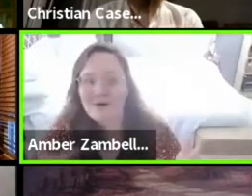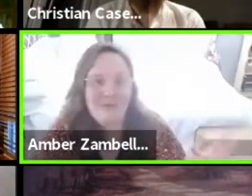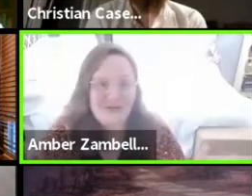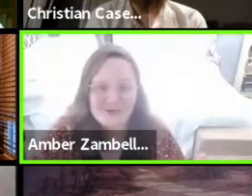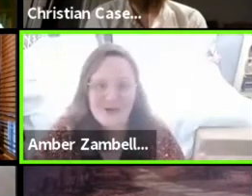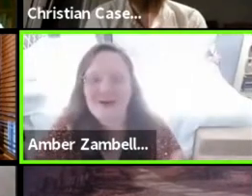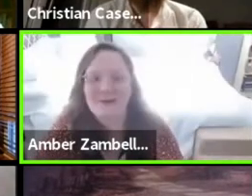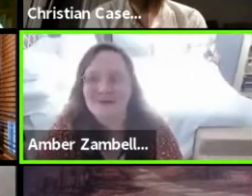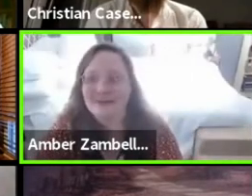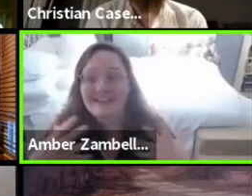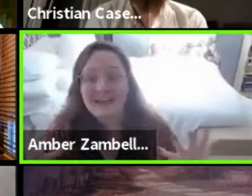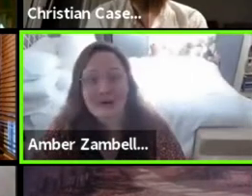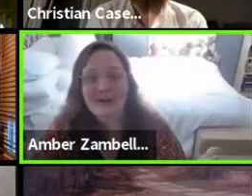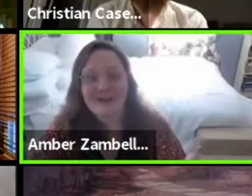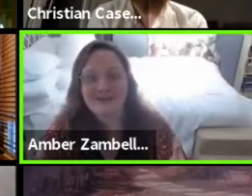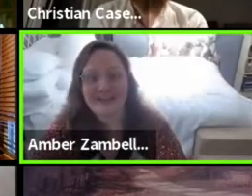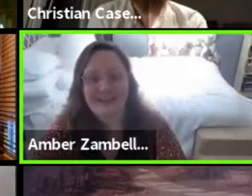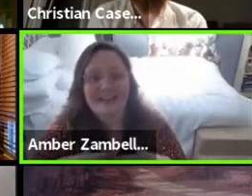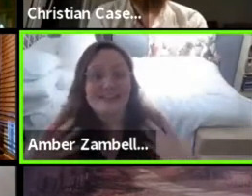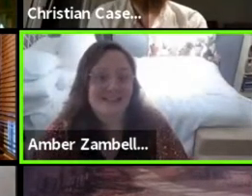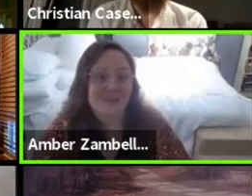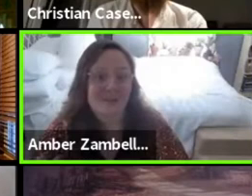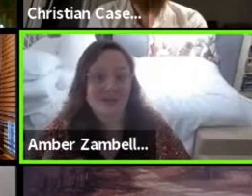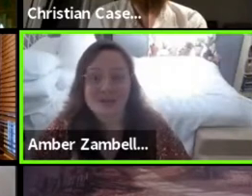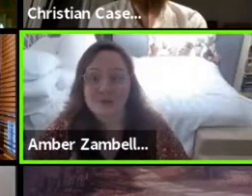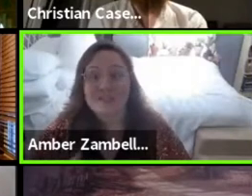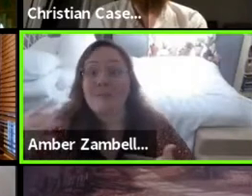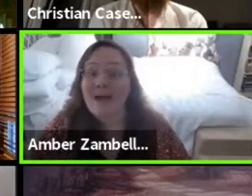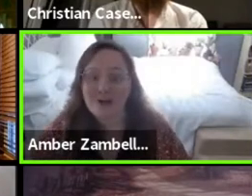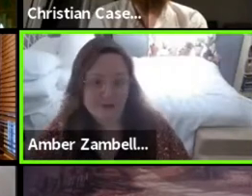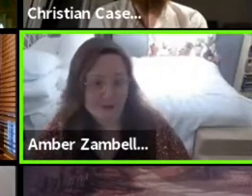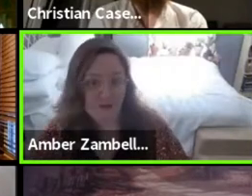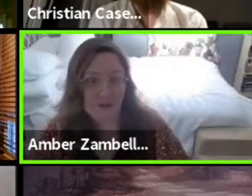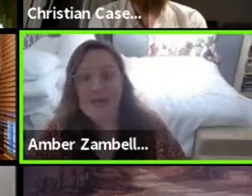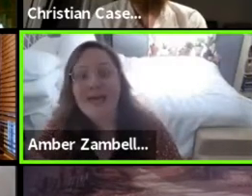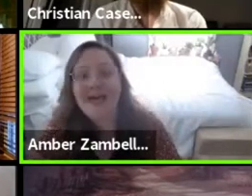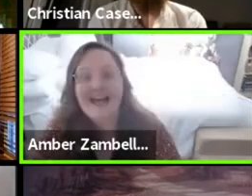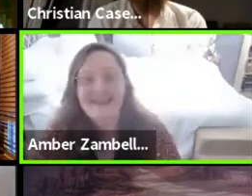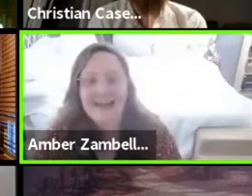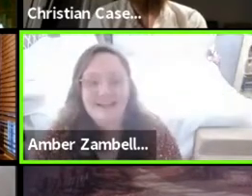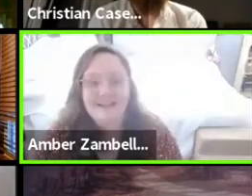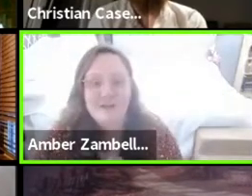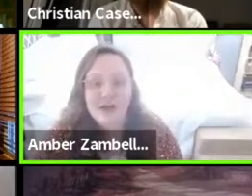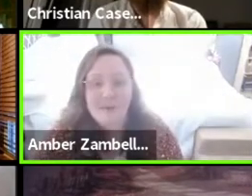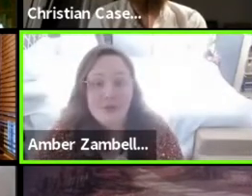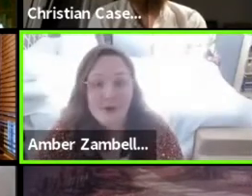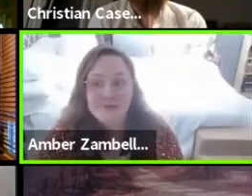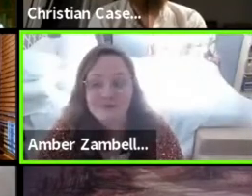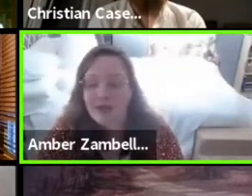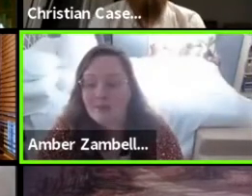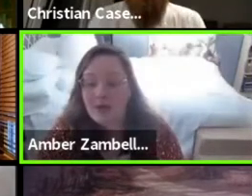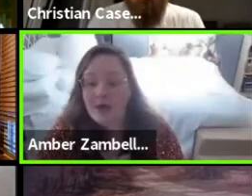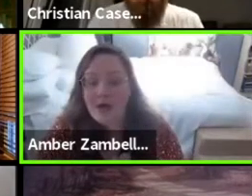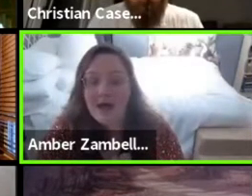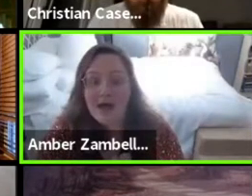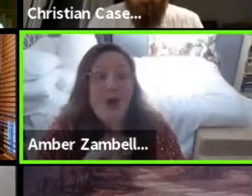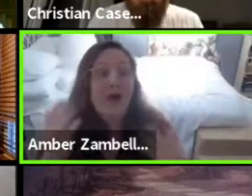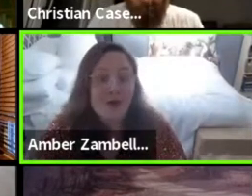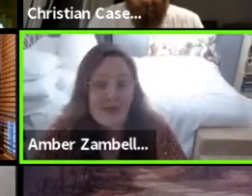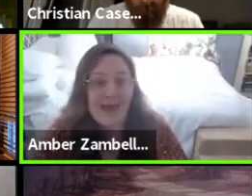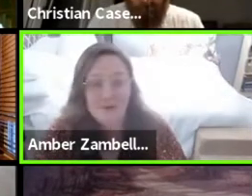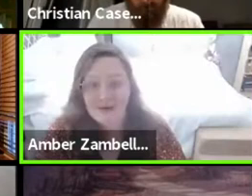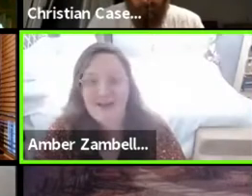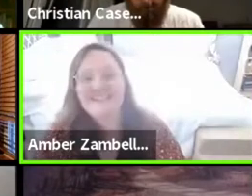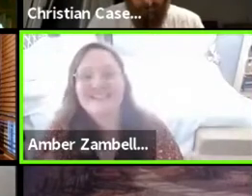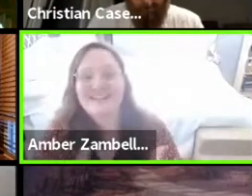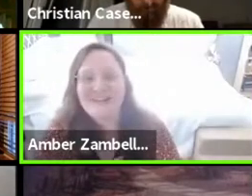white, heteropatriarchal like narratives, and that this is something to aspire to, and that those from